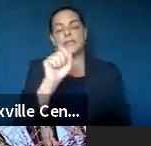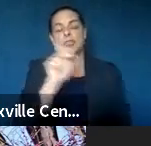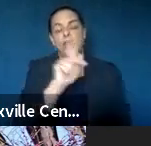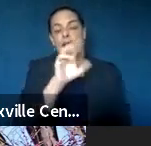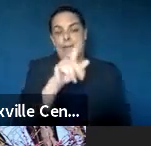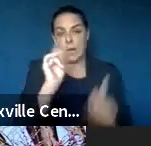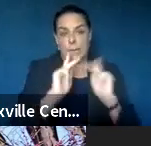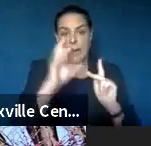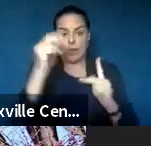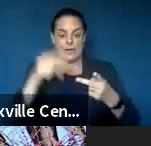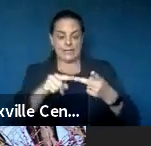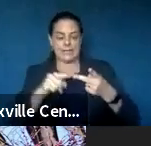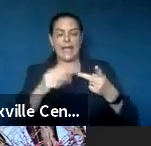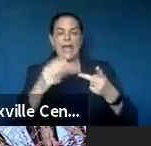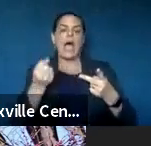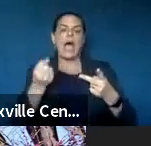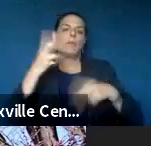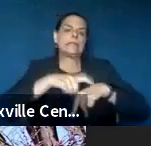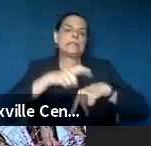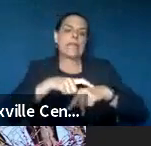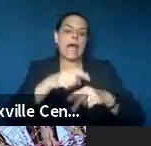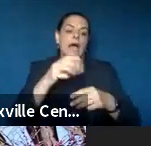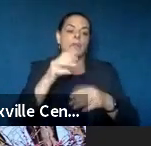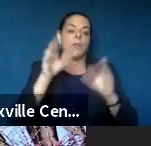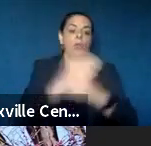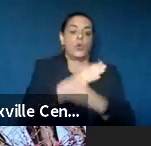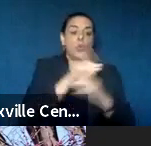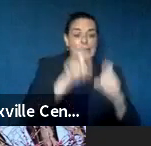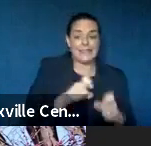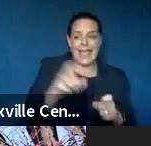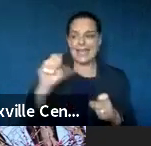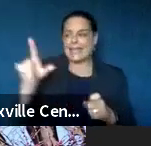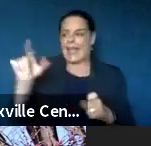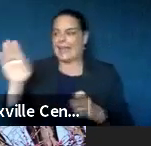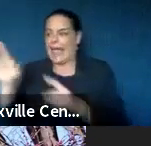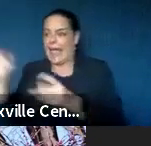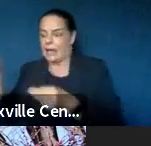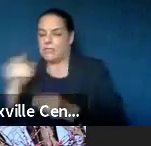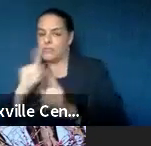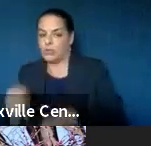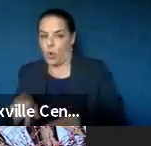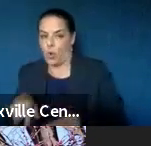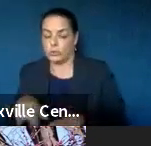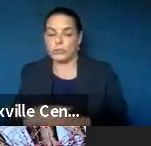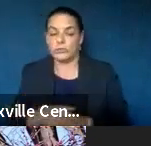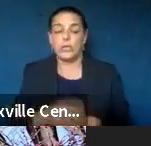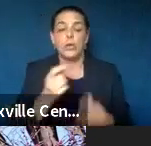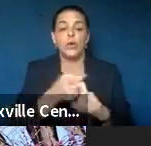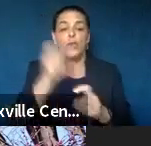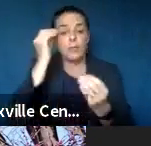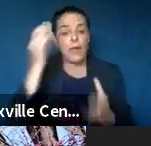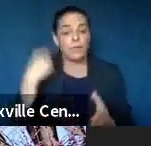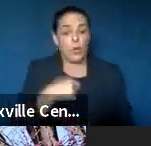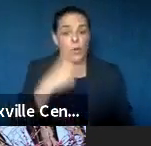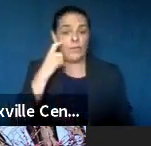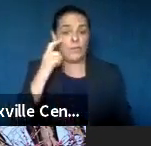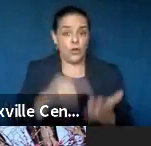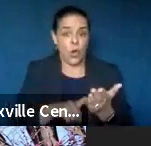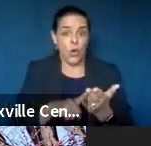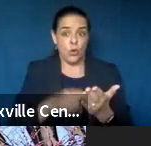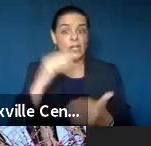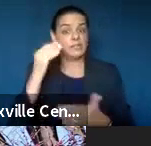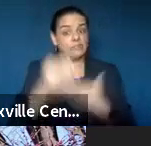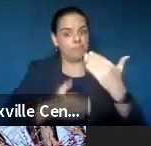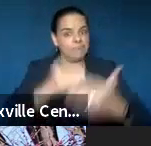and another for average time between specimen collection and lab report data. From the data, we can see the trends are heading in the